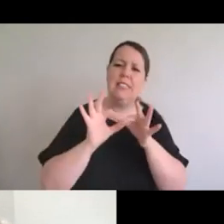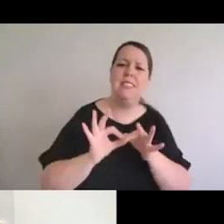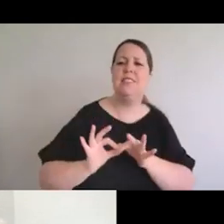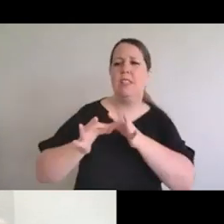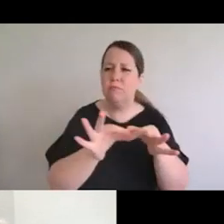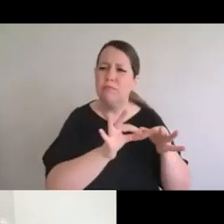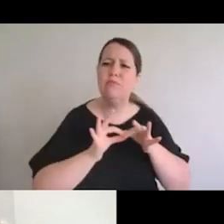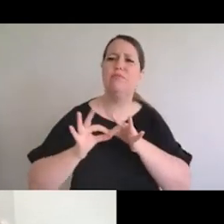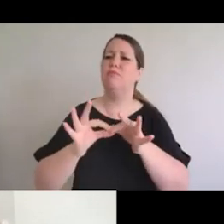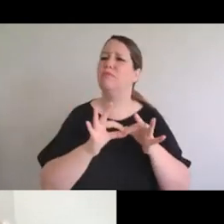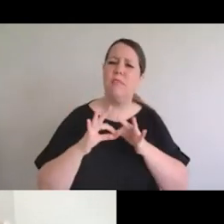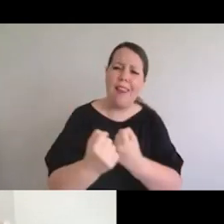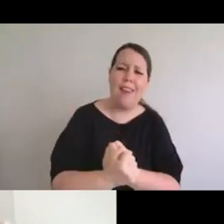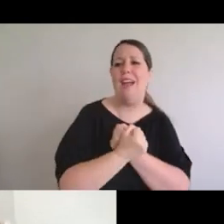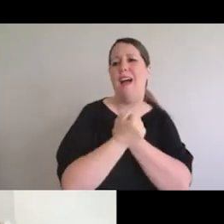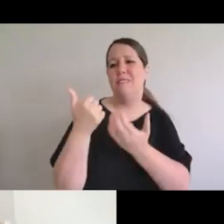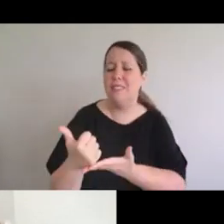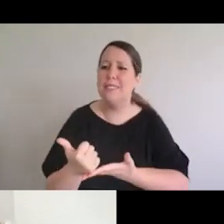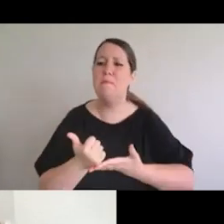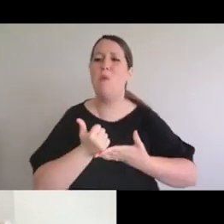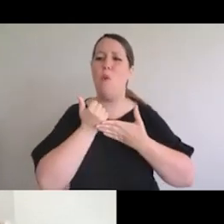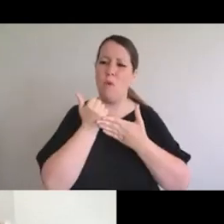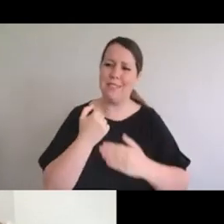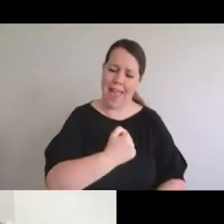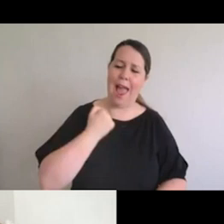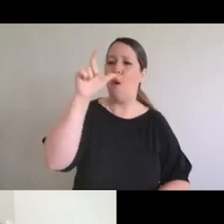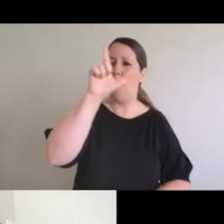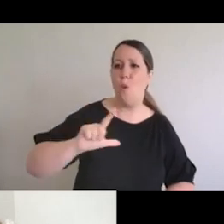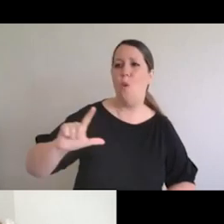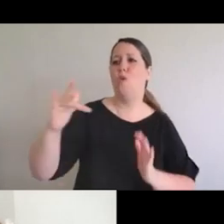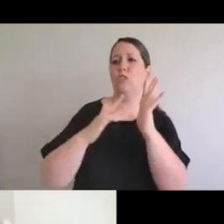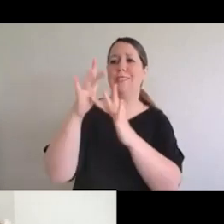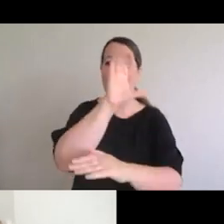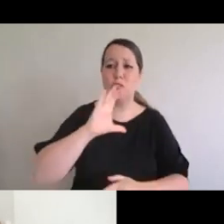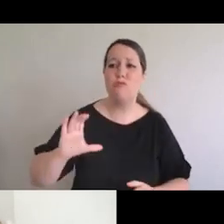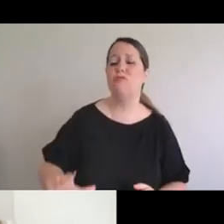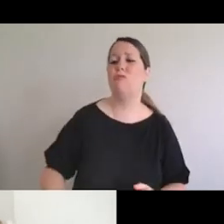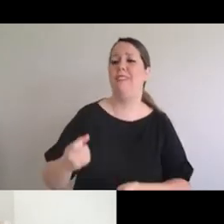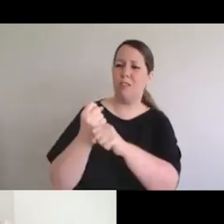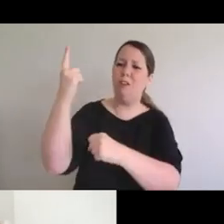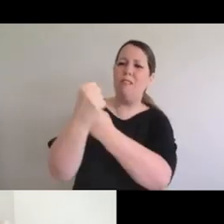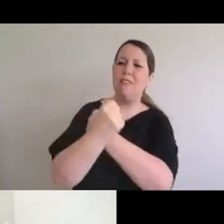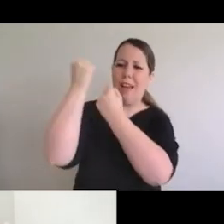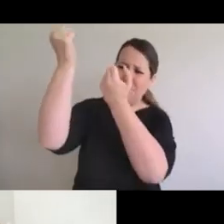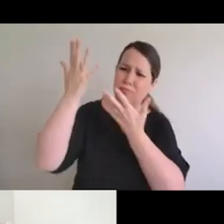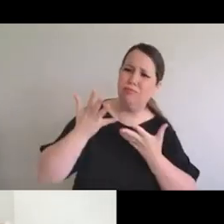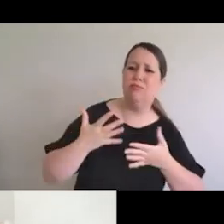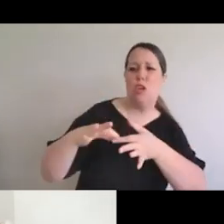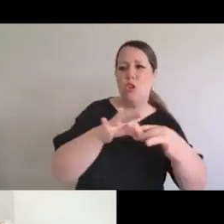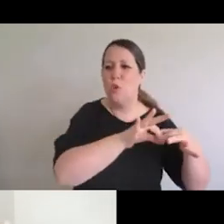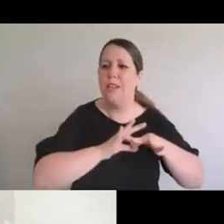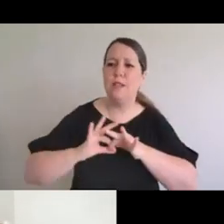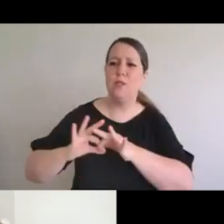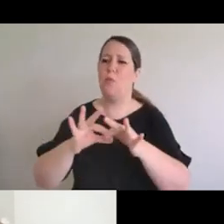whiwhi, ngā tahitanga, ki te wairu a tapu, ake tonu, āmene. Ngā mihi ki